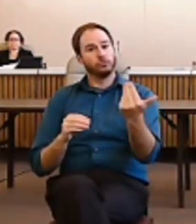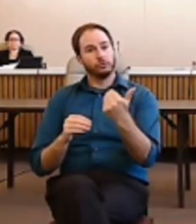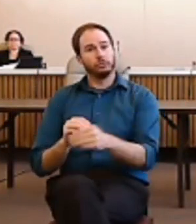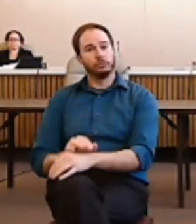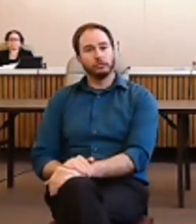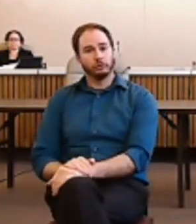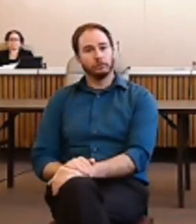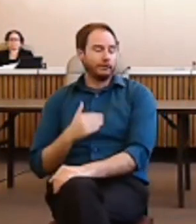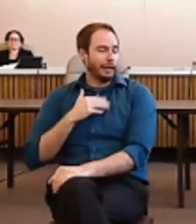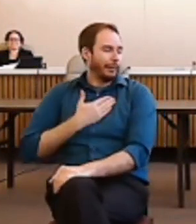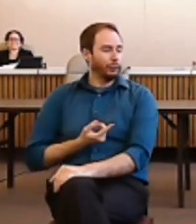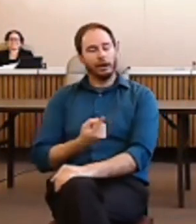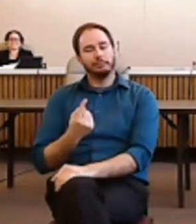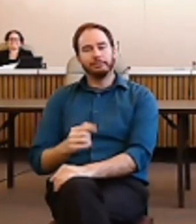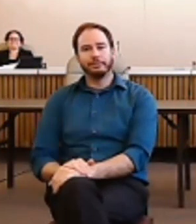someone.